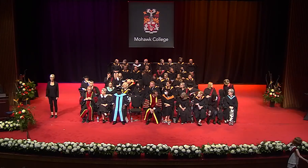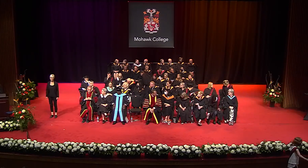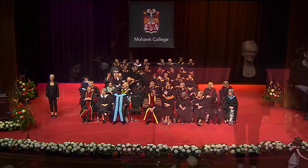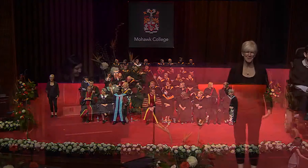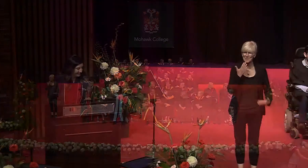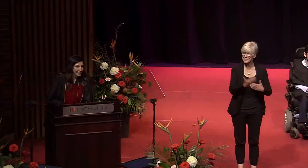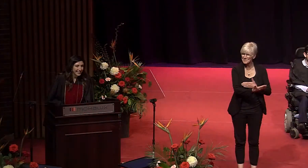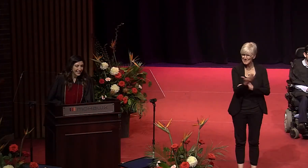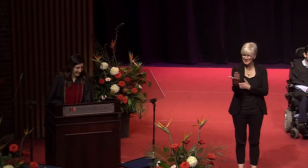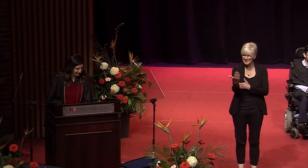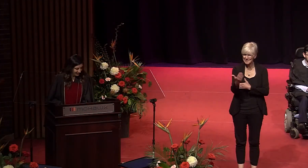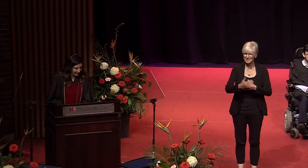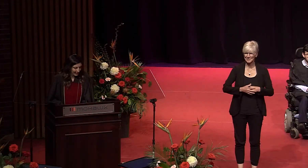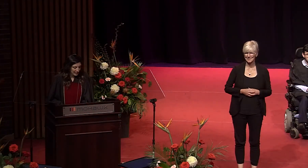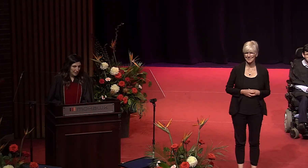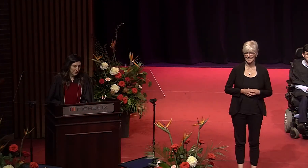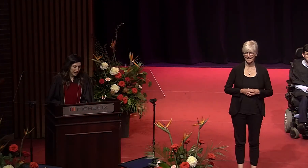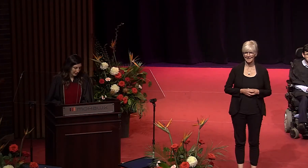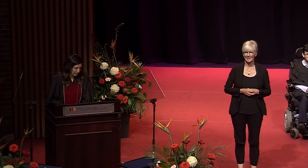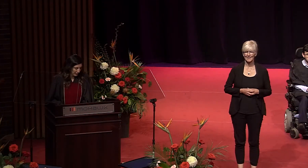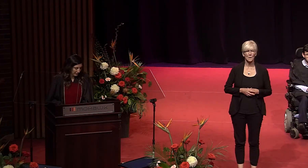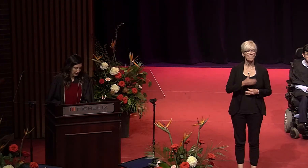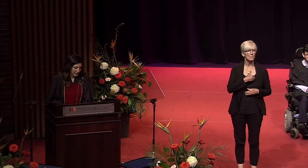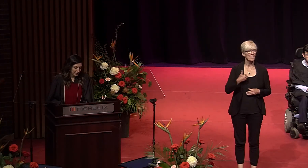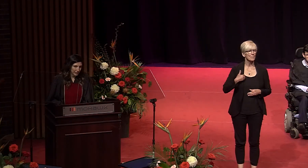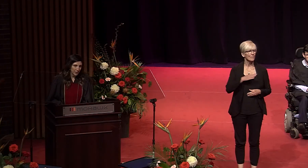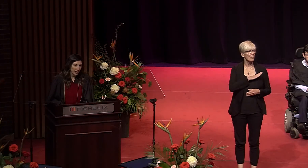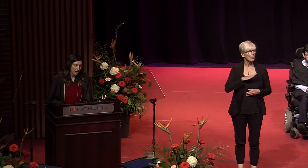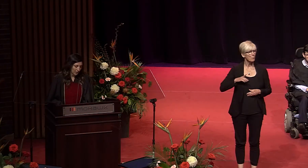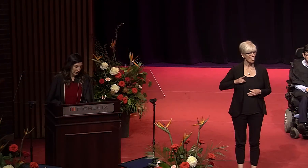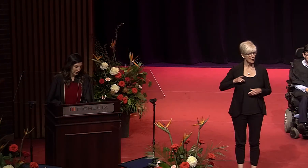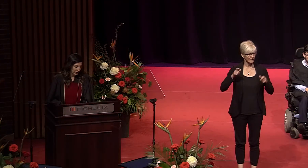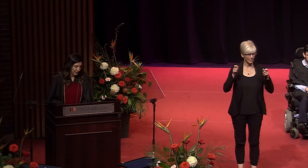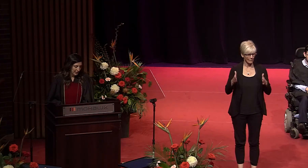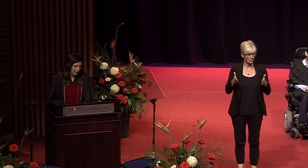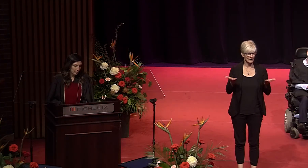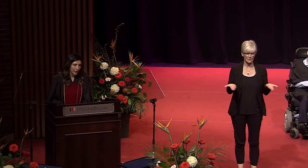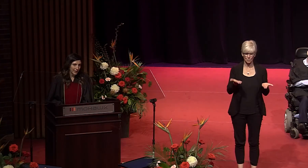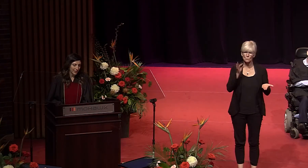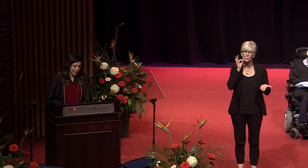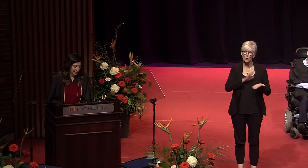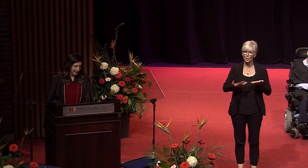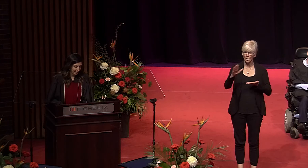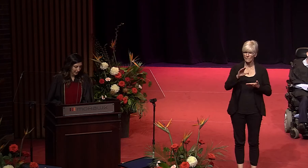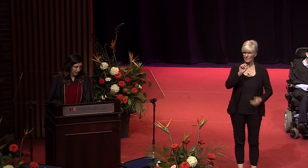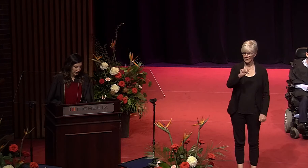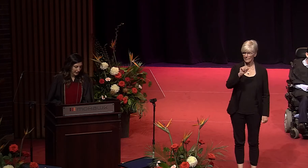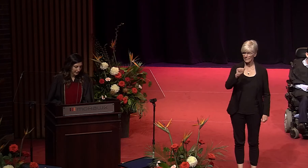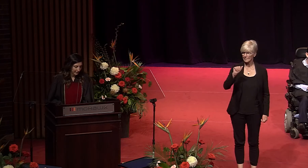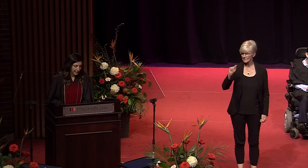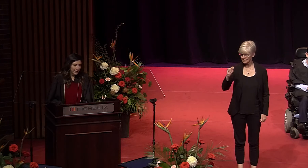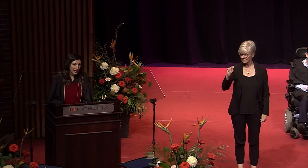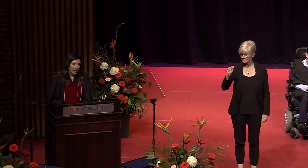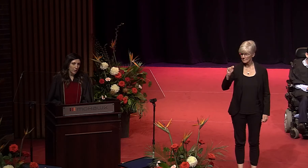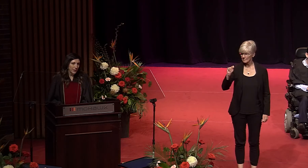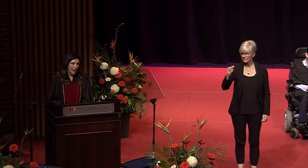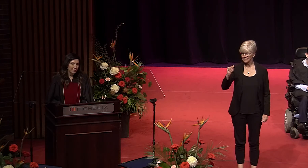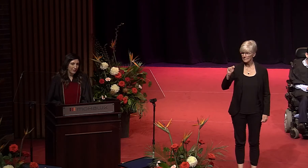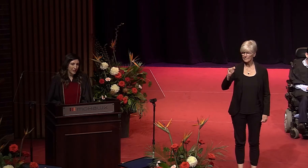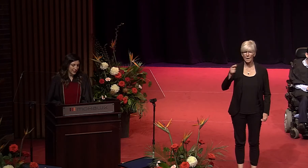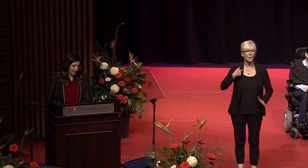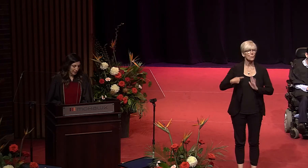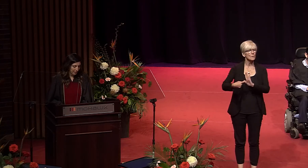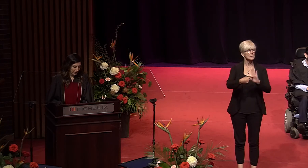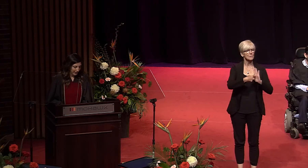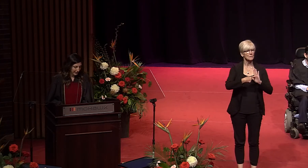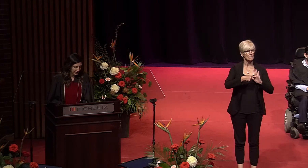Good morning. As a member of the Board of Governors of Mohawk College of Applied Arts and Technology, and on behalf